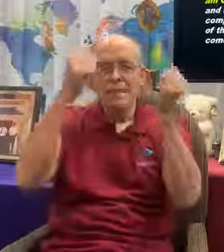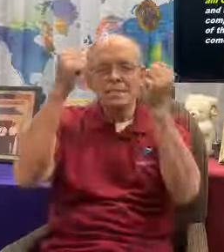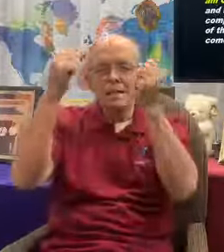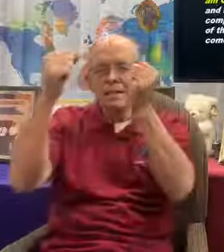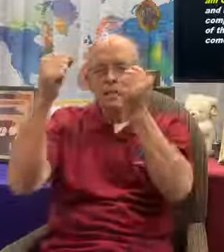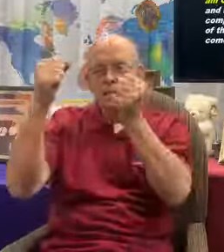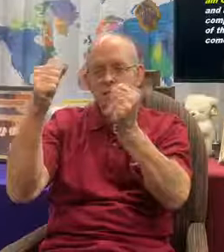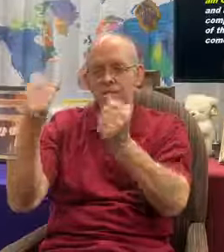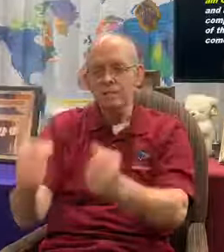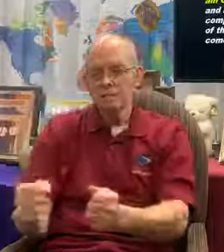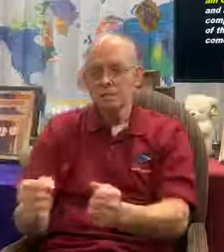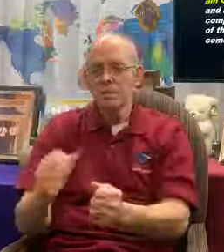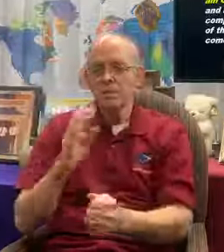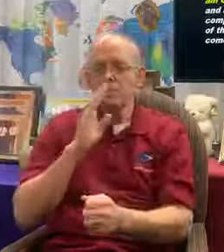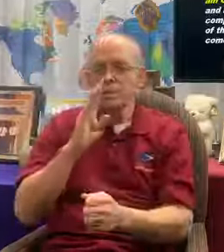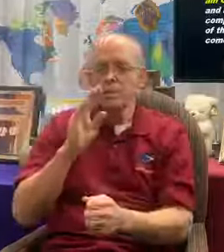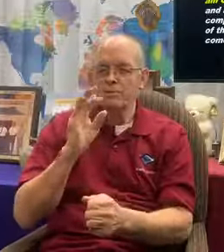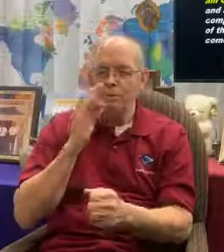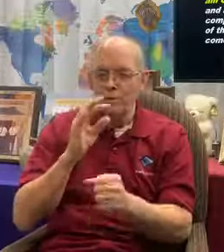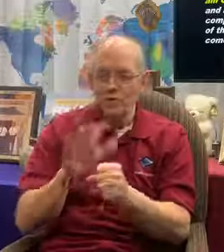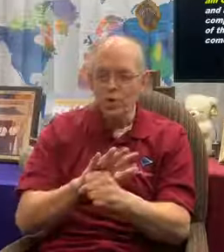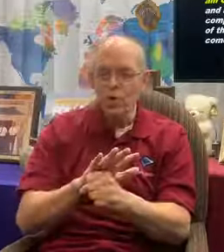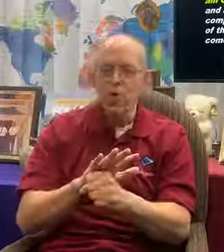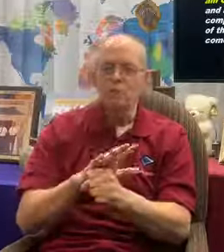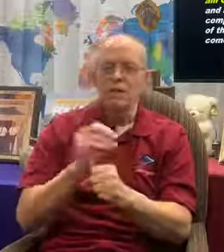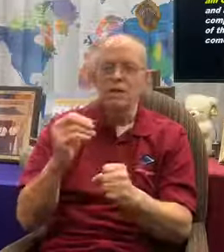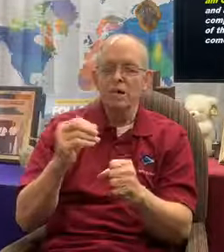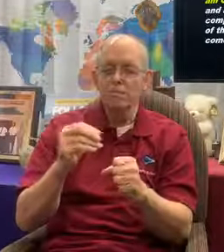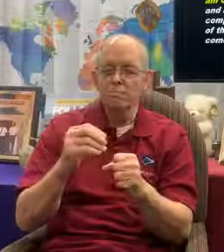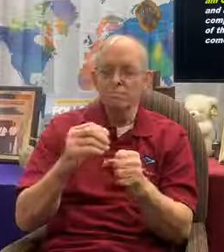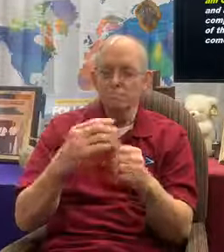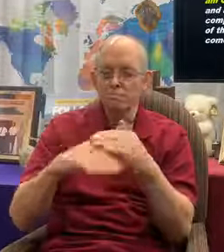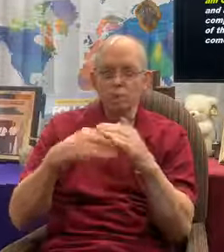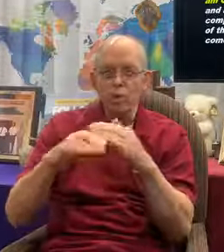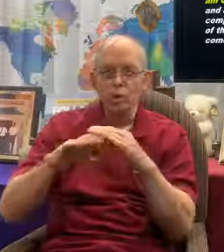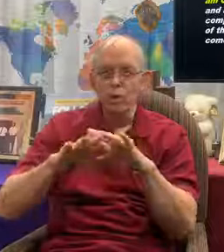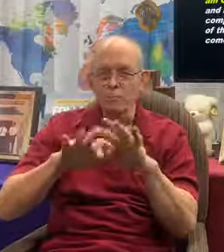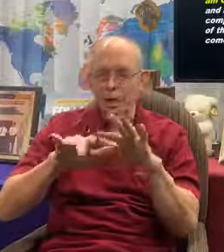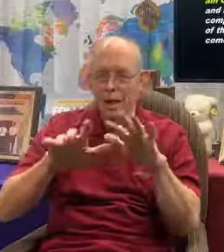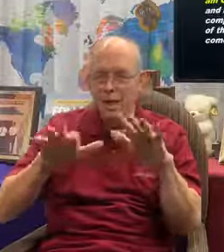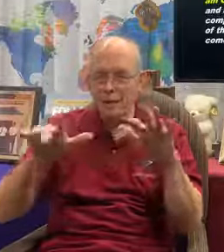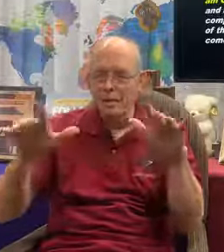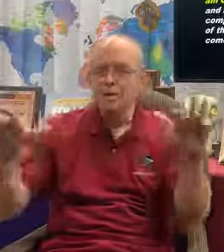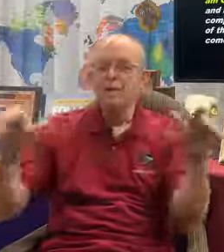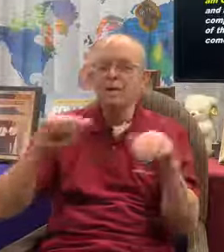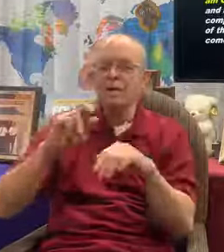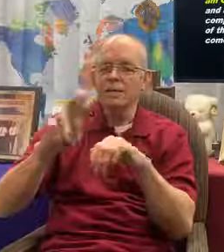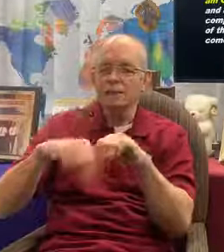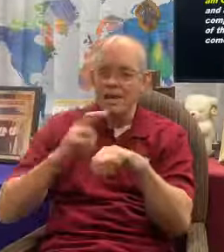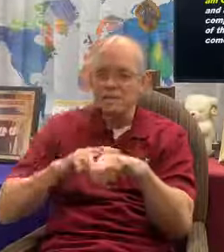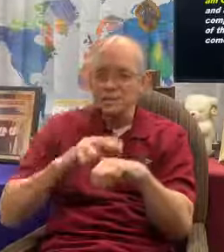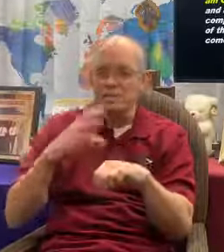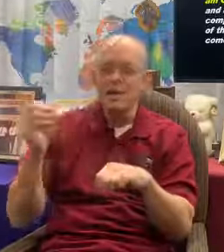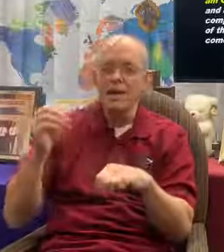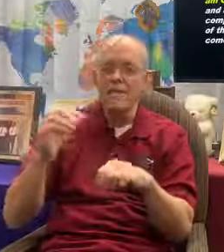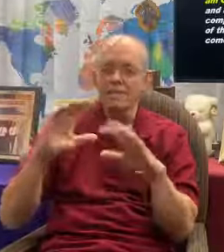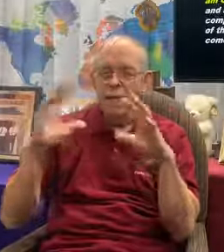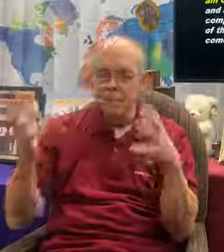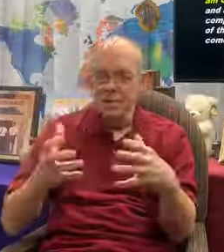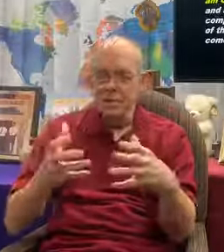Almighty. Be fruitful and multiply, a nation and company